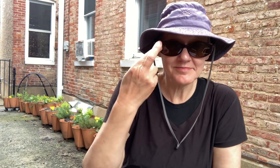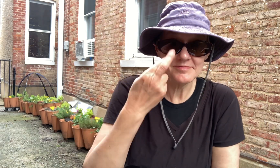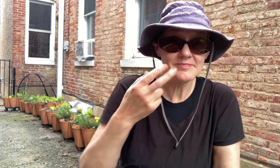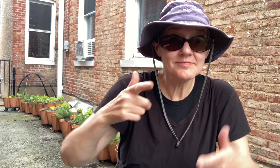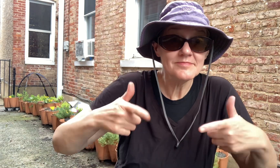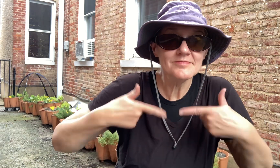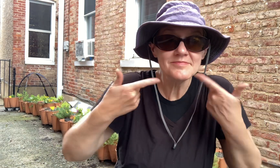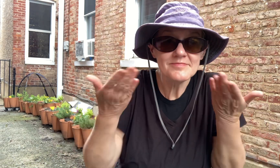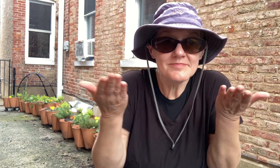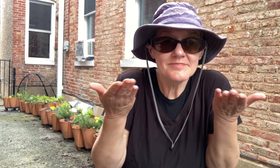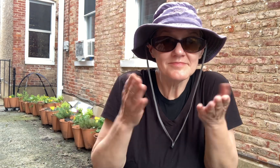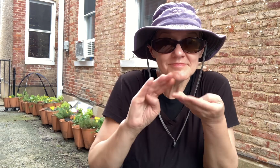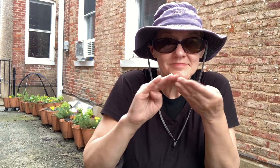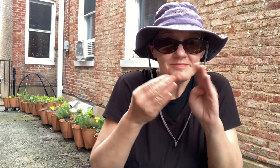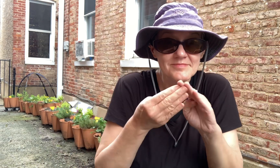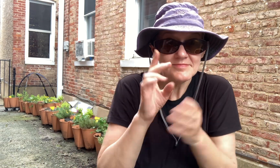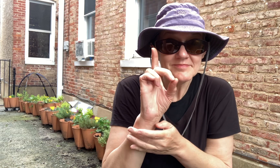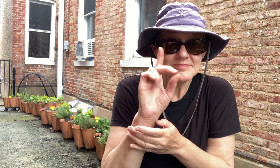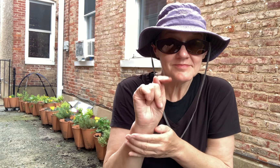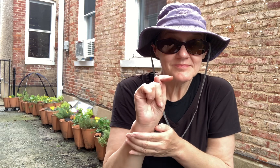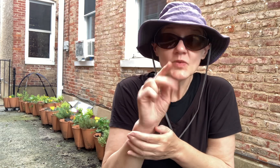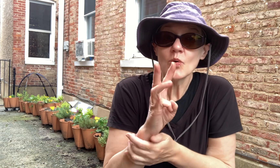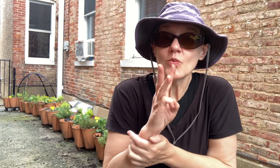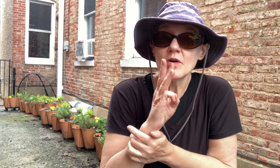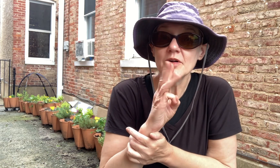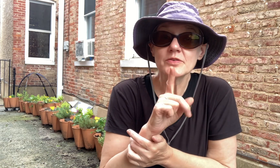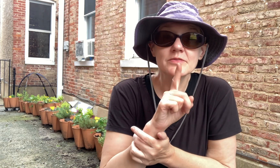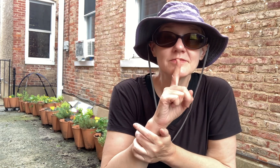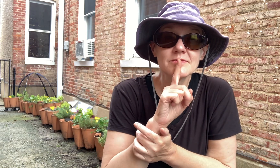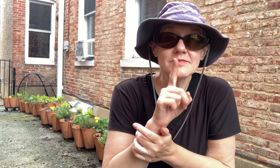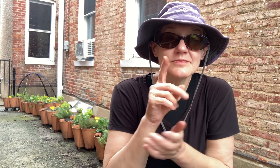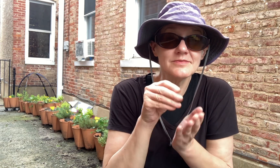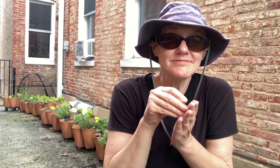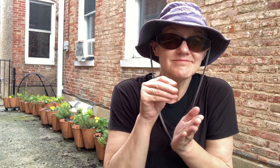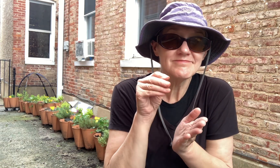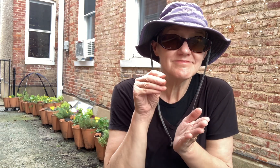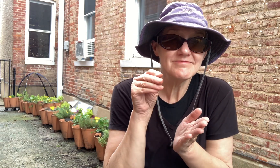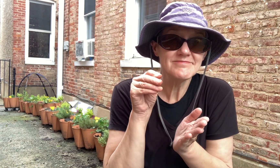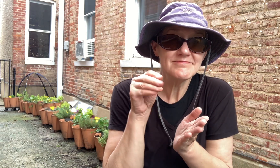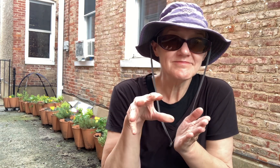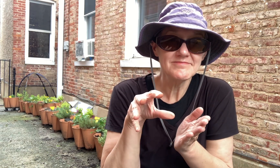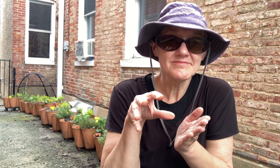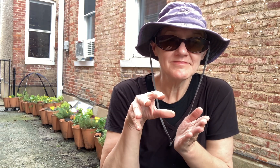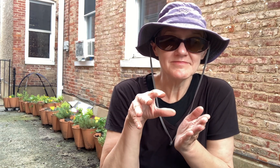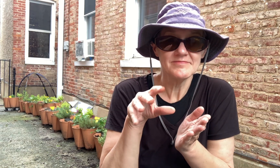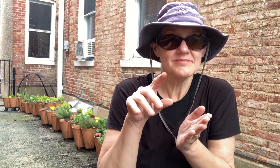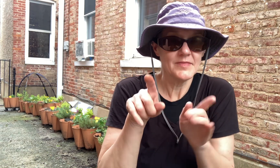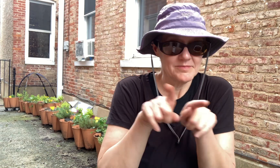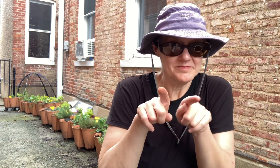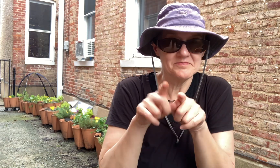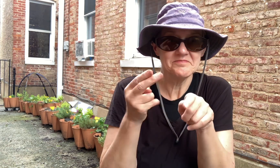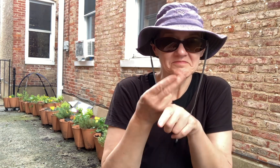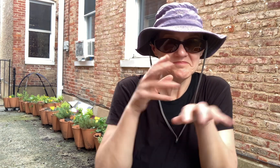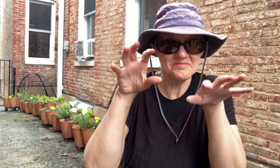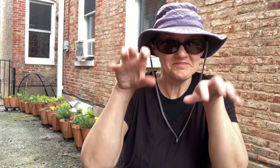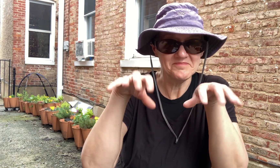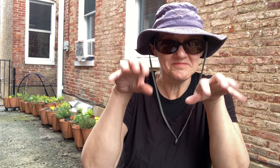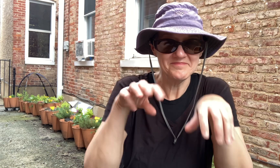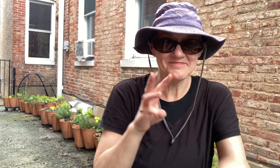I don't want to waste the water that comes out, but also living in urban downtown, water is expensive.